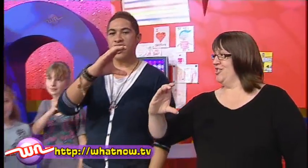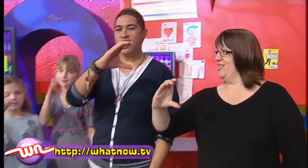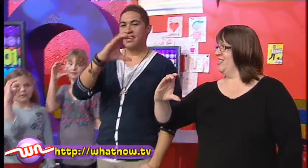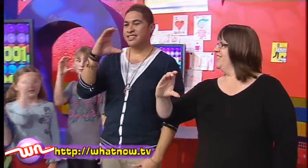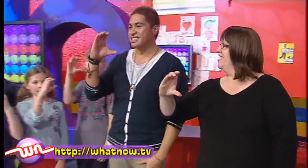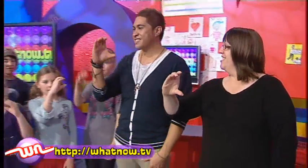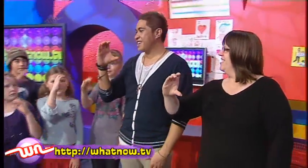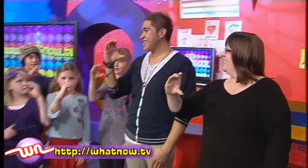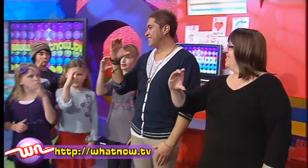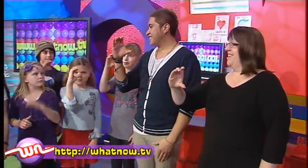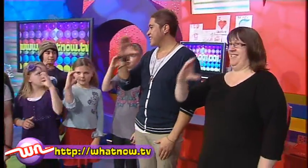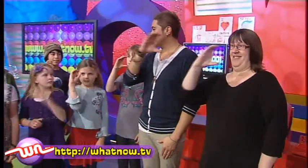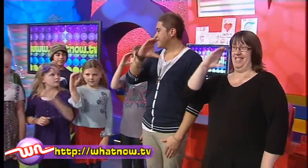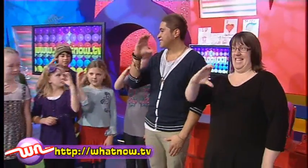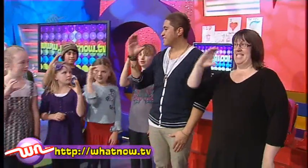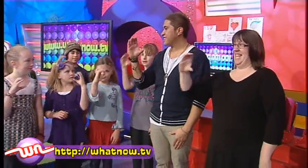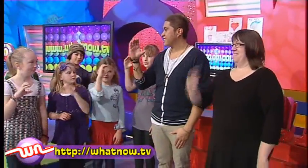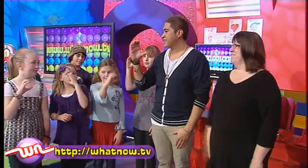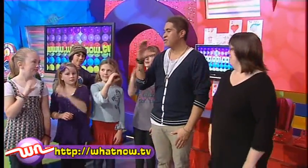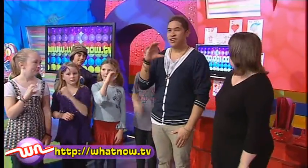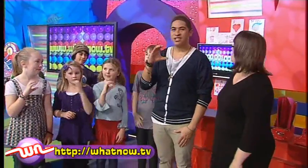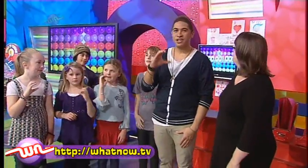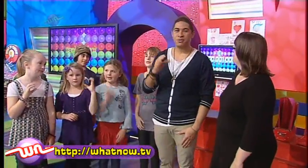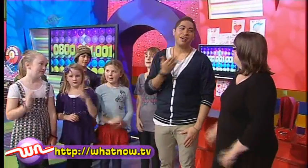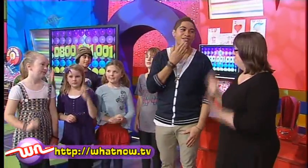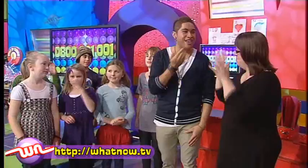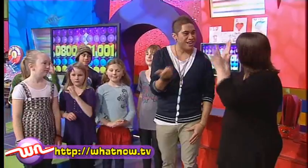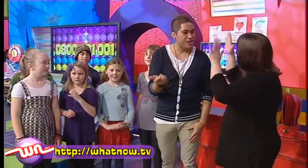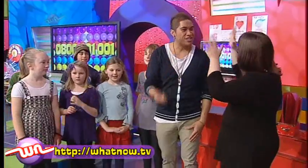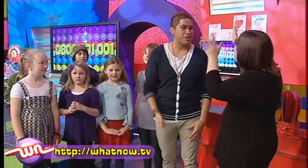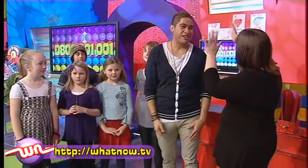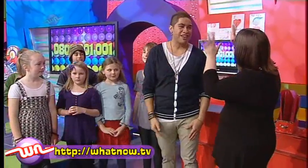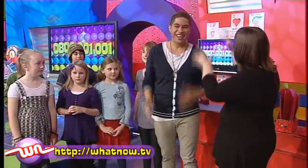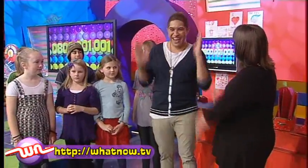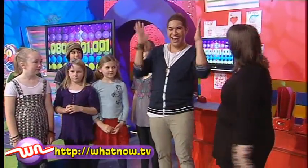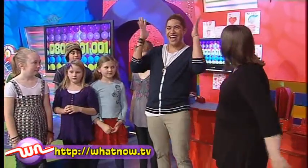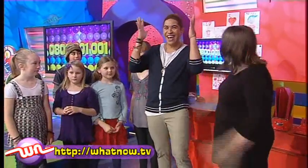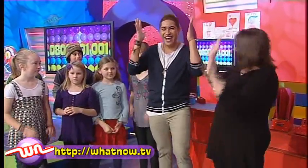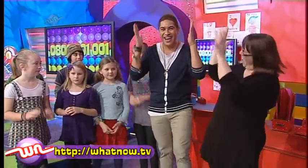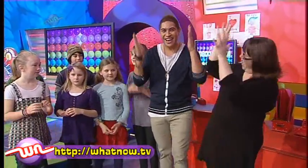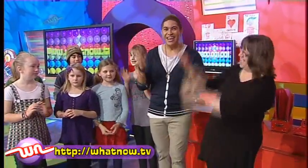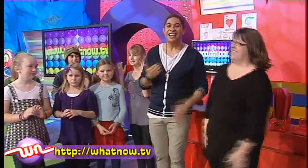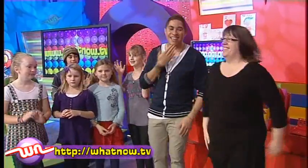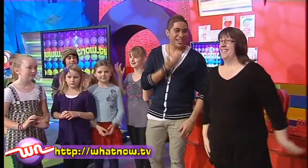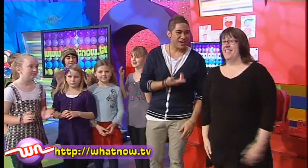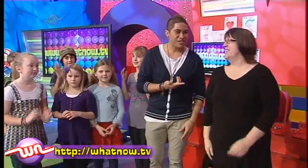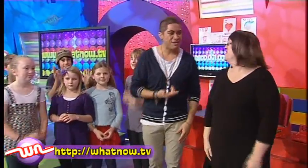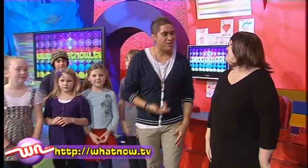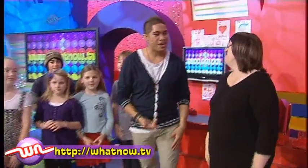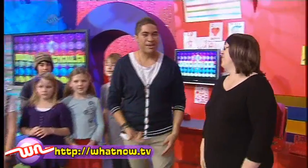Oh, because that's a C. Did you get that? CC. Christchurch. Well, thank you so Bye. Much. Yay! Thank you so much for coming